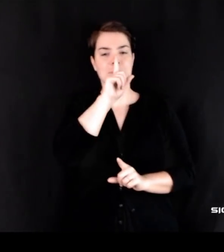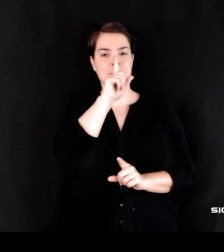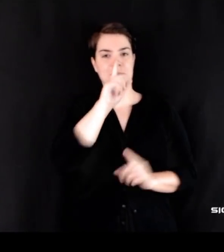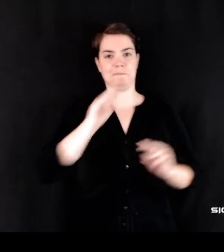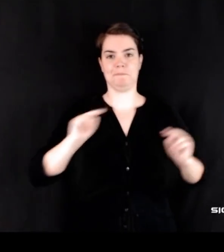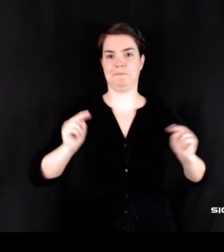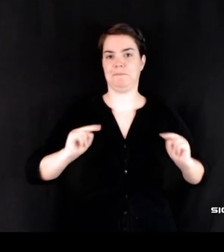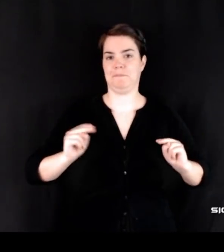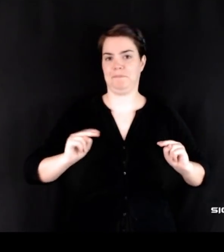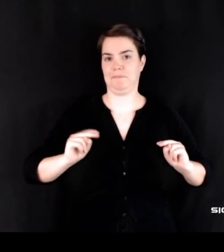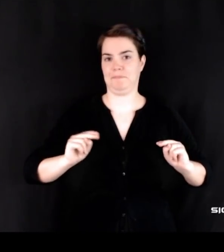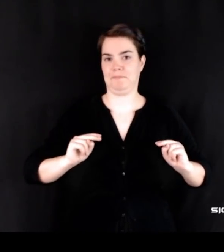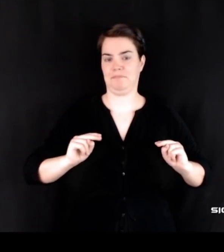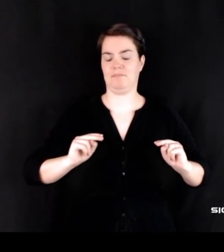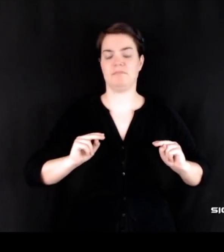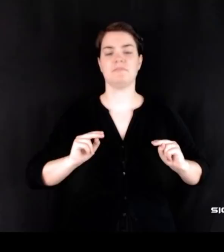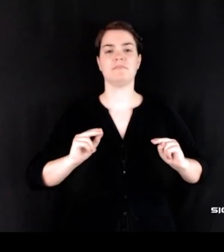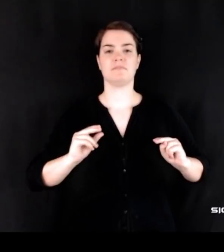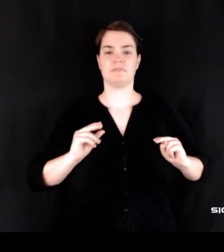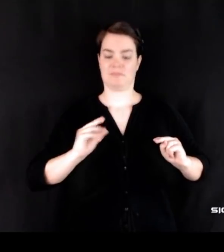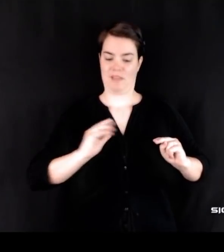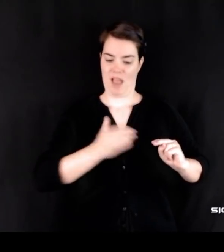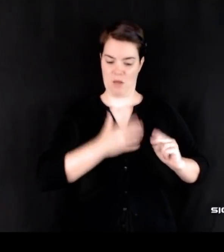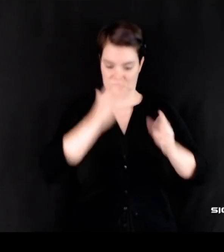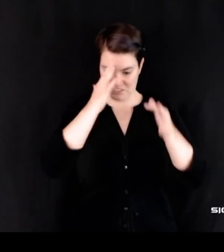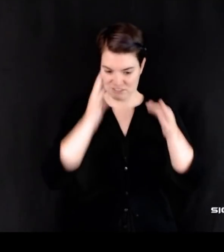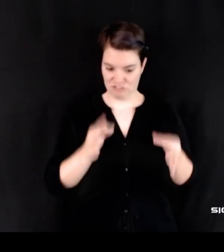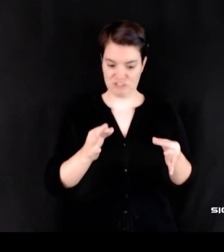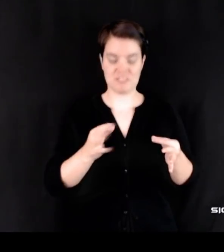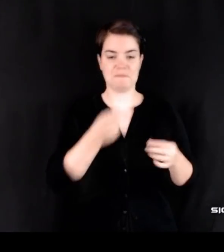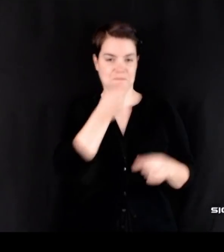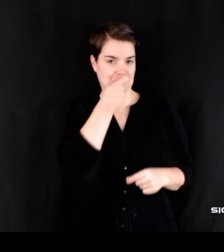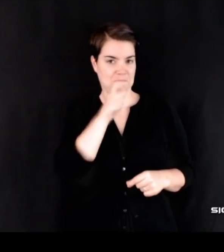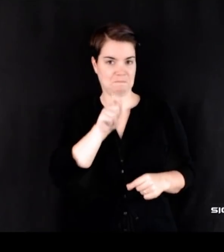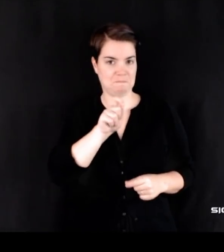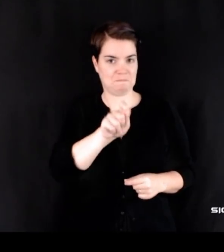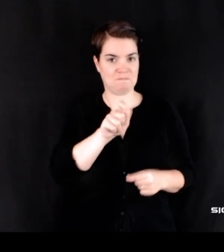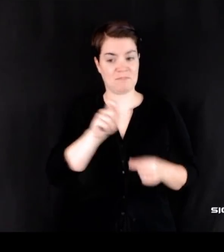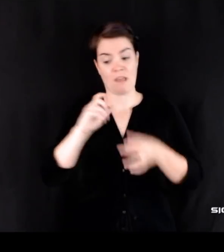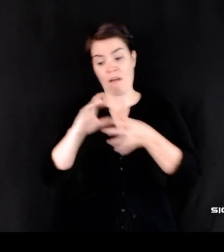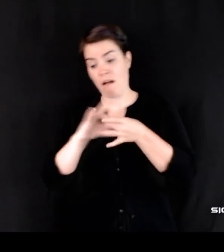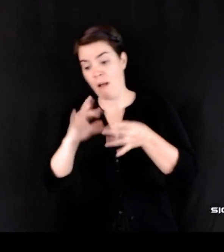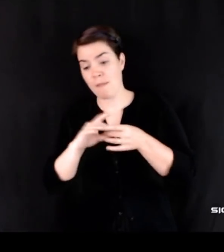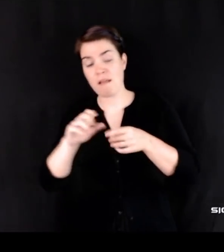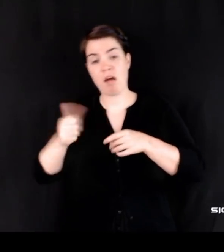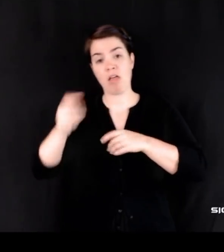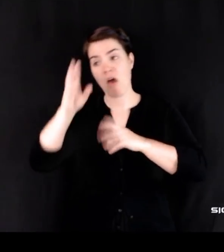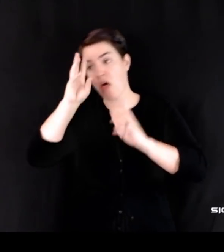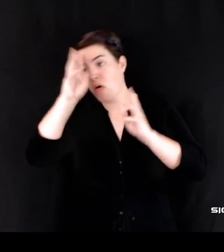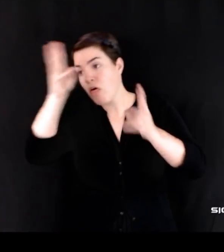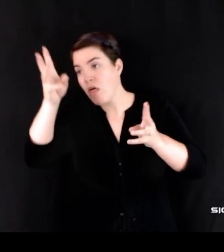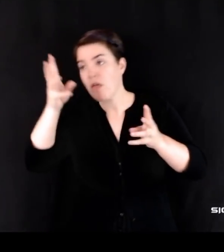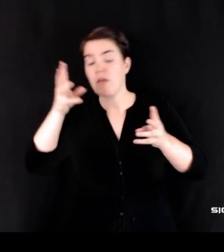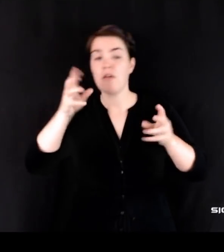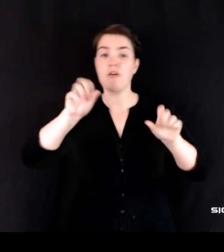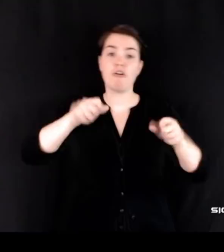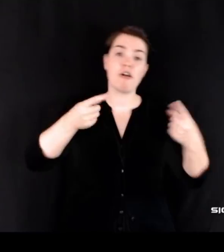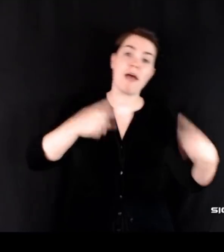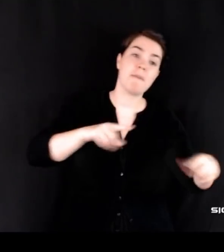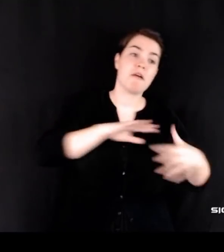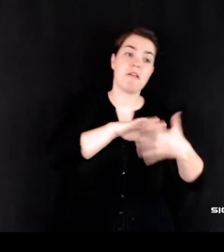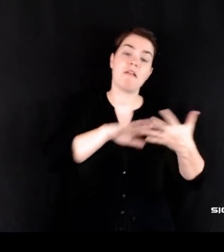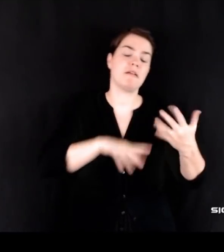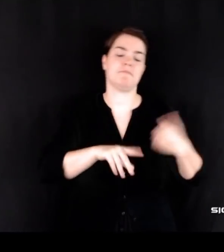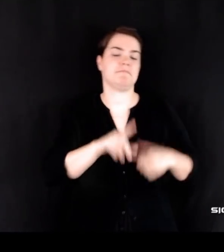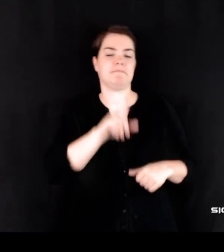is the office's final position, and we will not comment on any other conclusions or hypotheticals